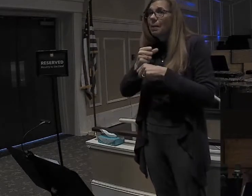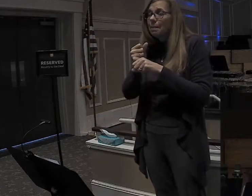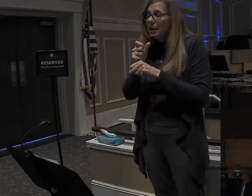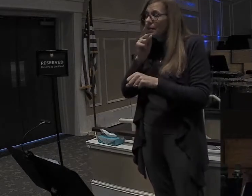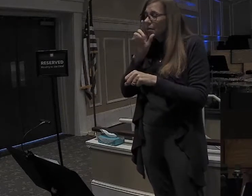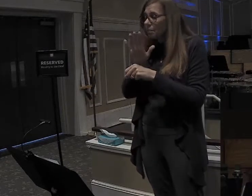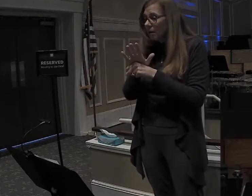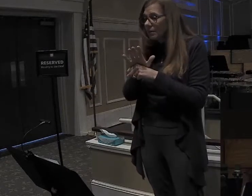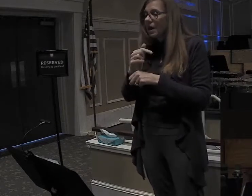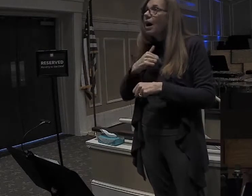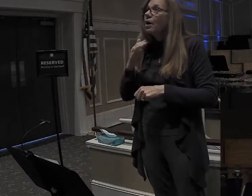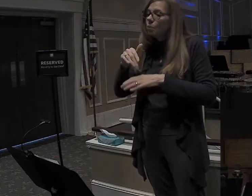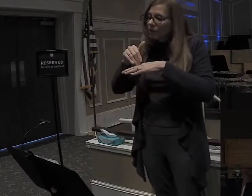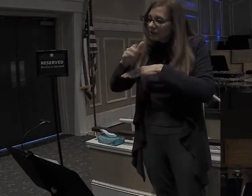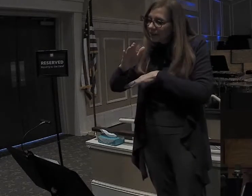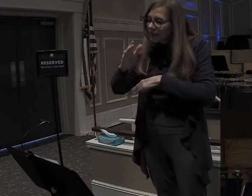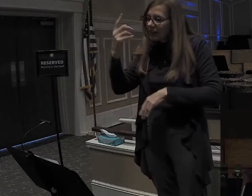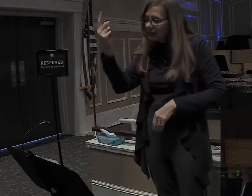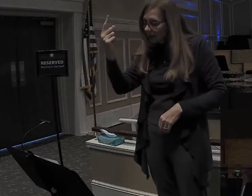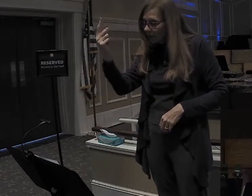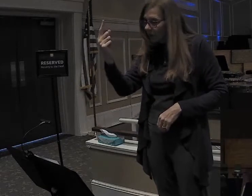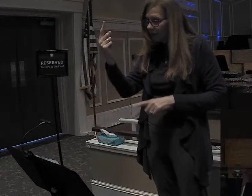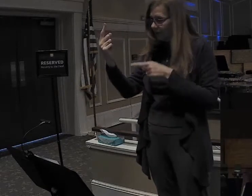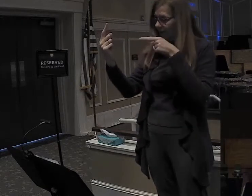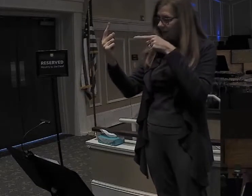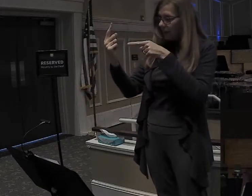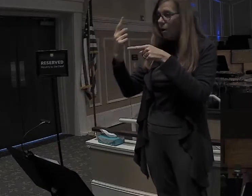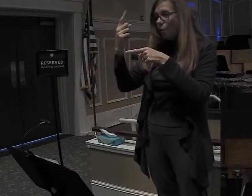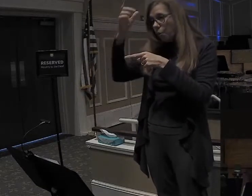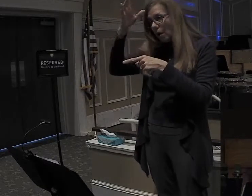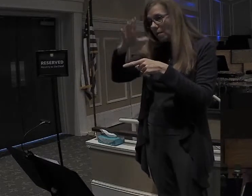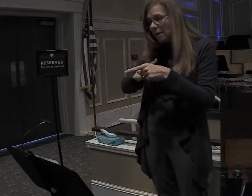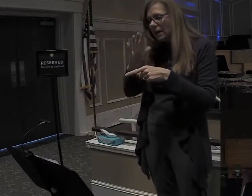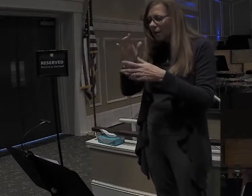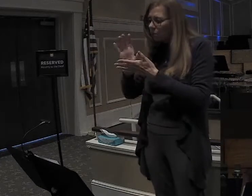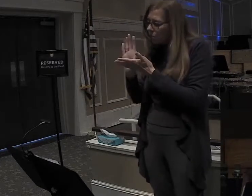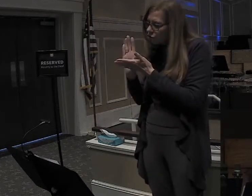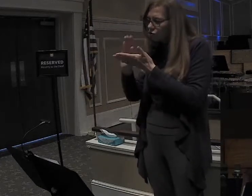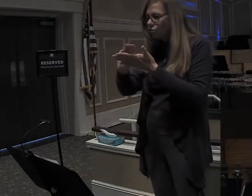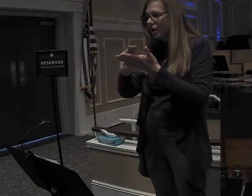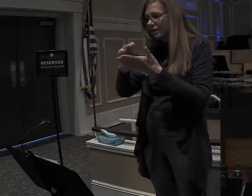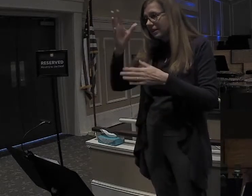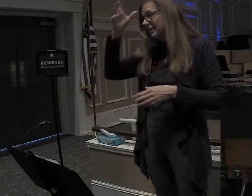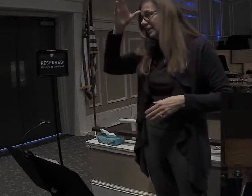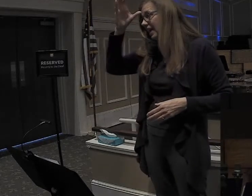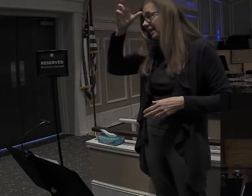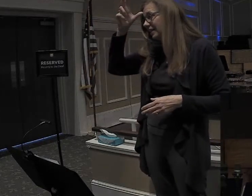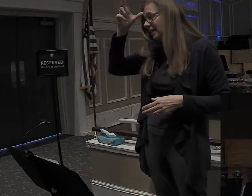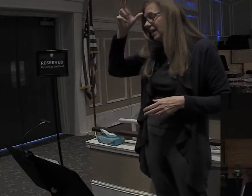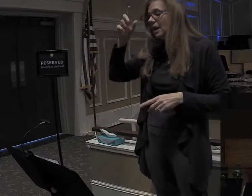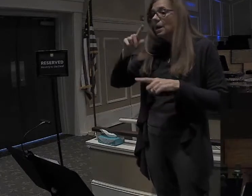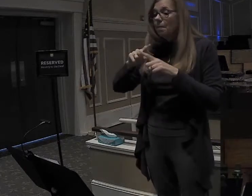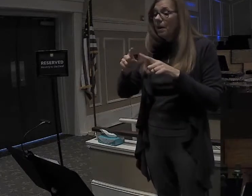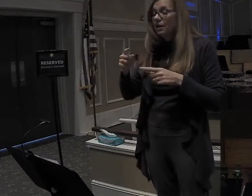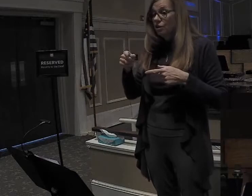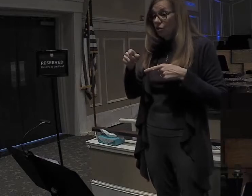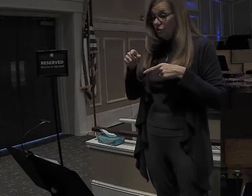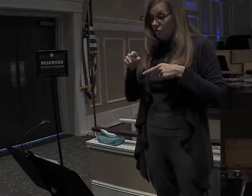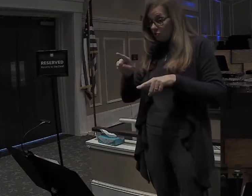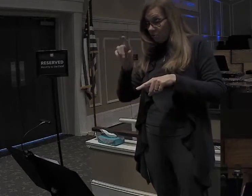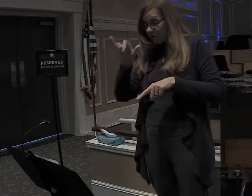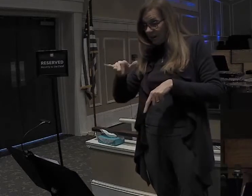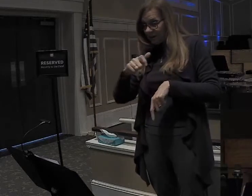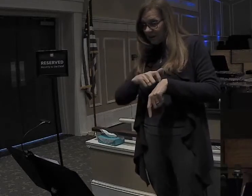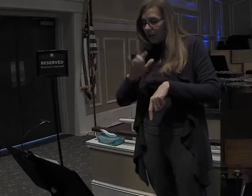to send someone, one man, and he will crush Satan's head, but he'll be wounded on the